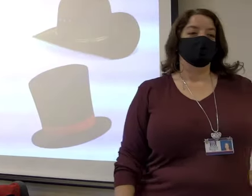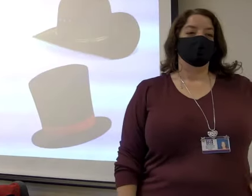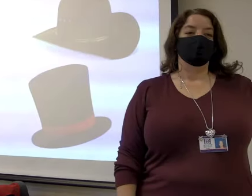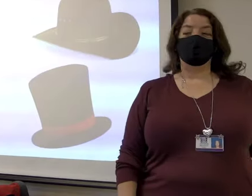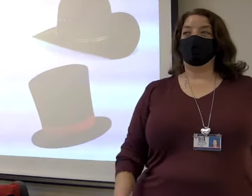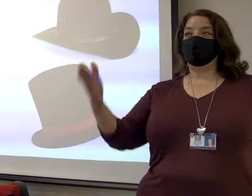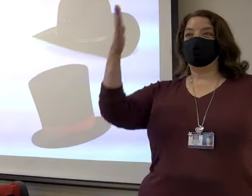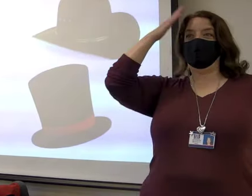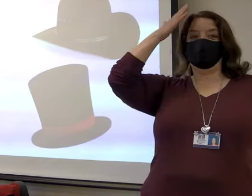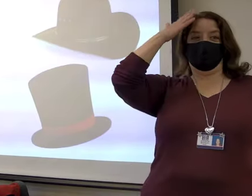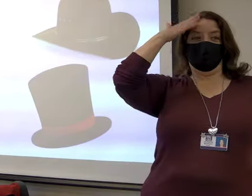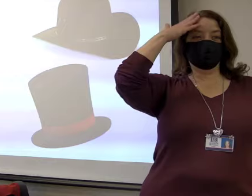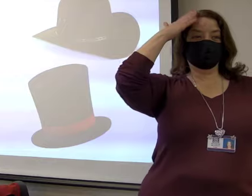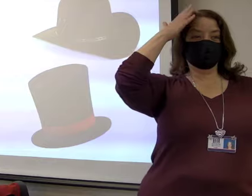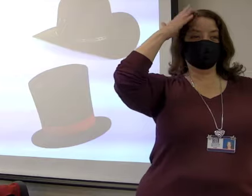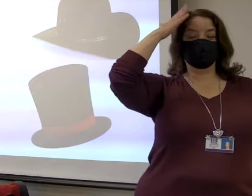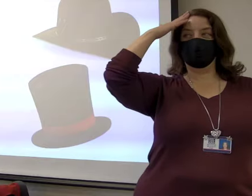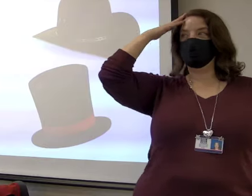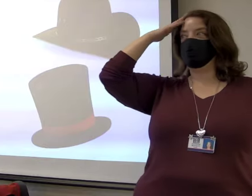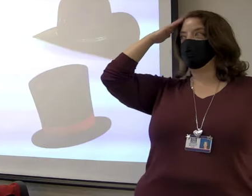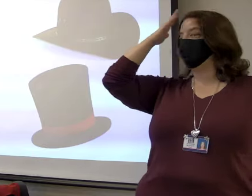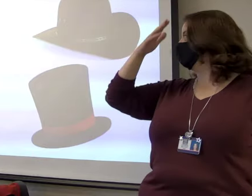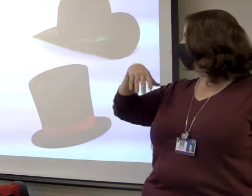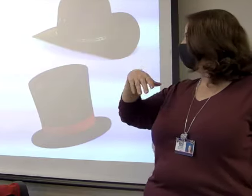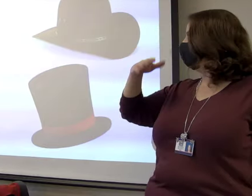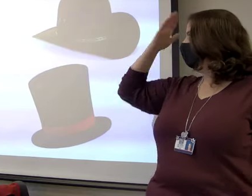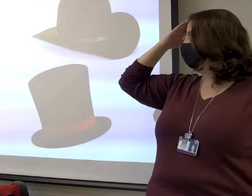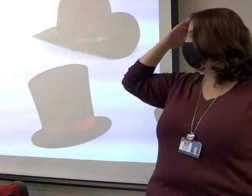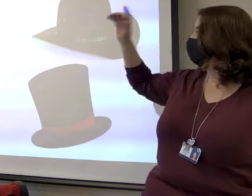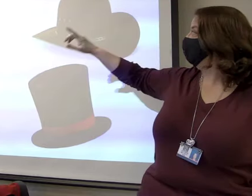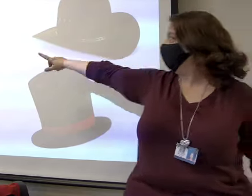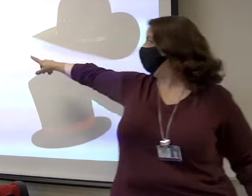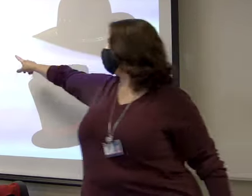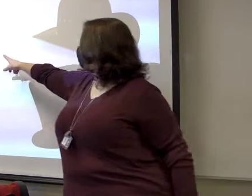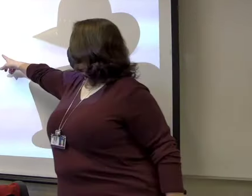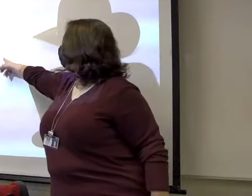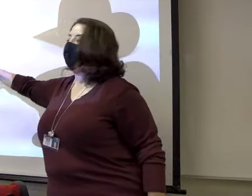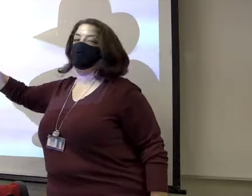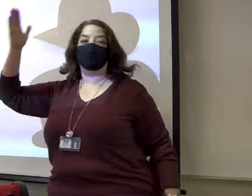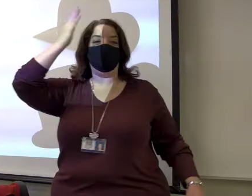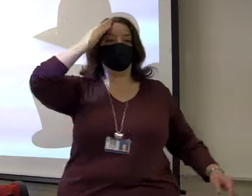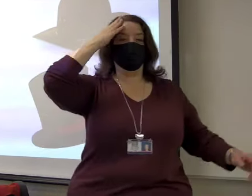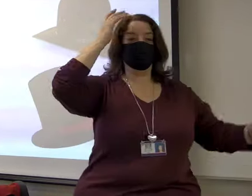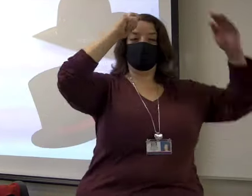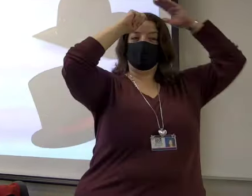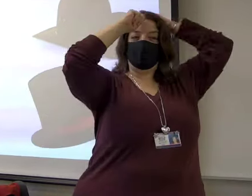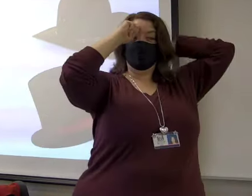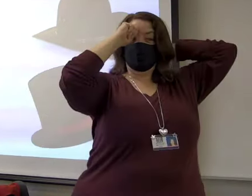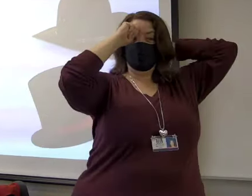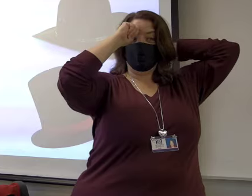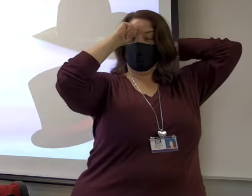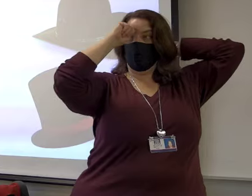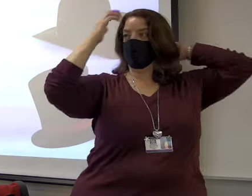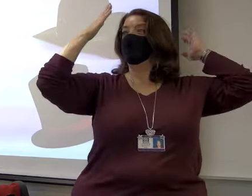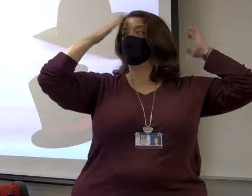So we can also have hats. So here's the basic sign hat. The one I tried on for you, the one I modeled was a baseball cap. So you